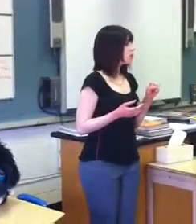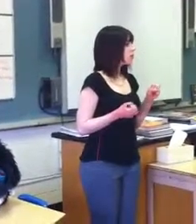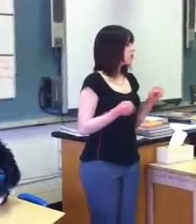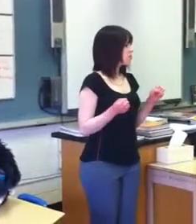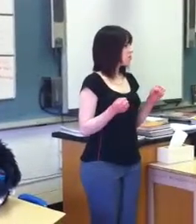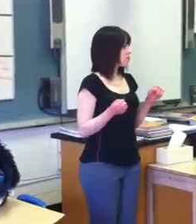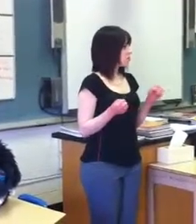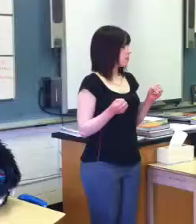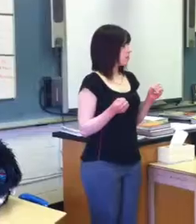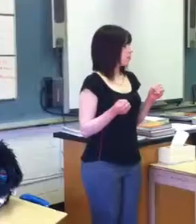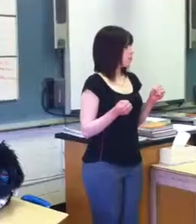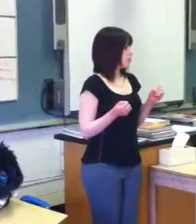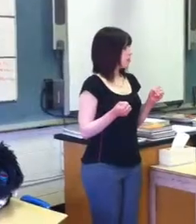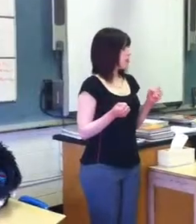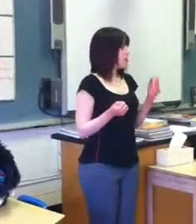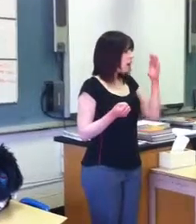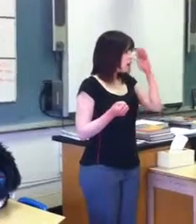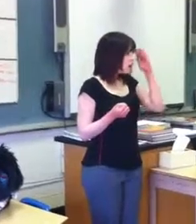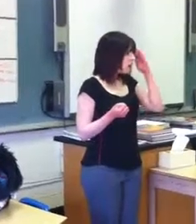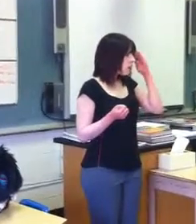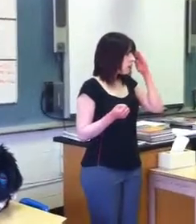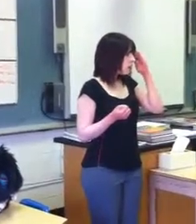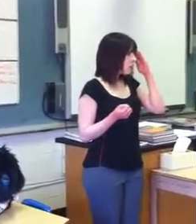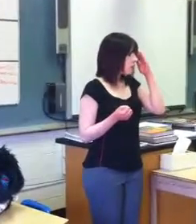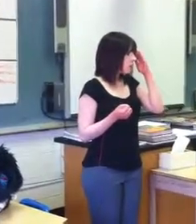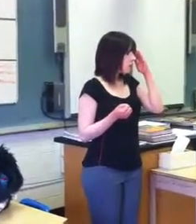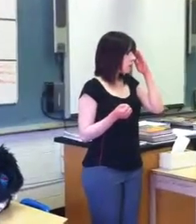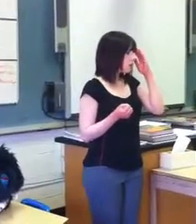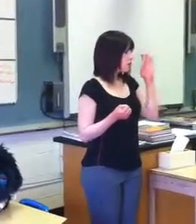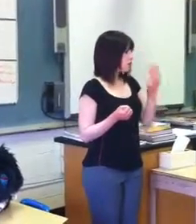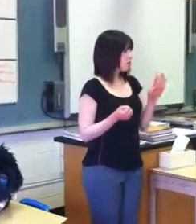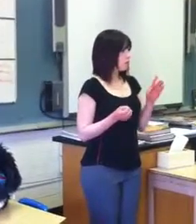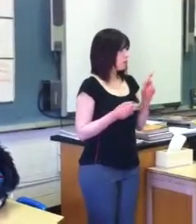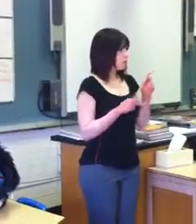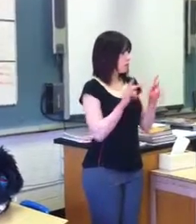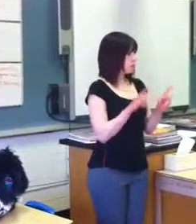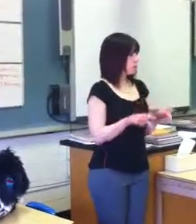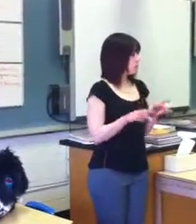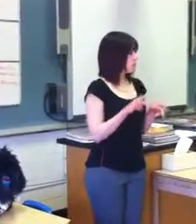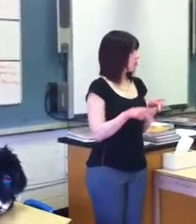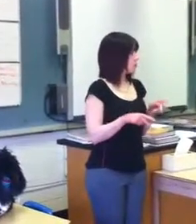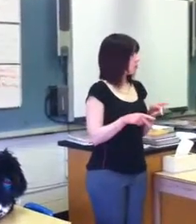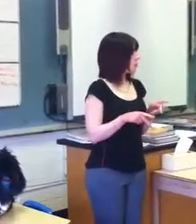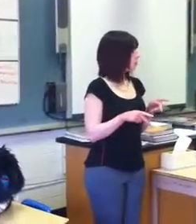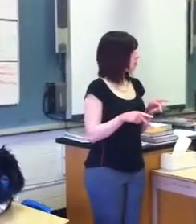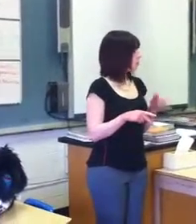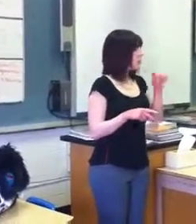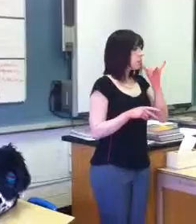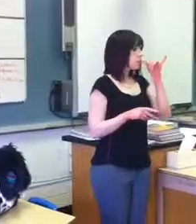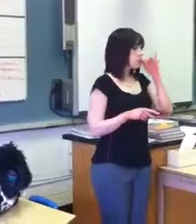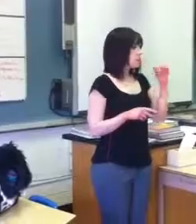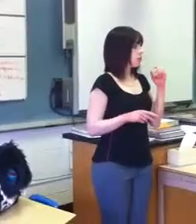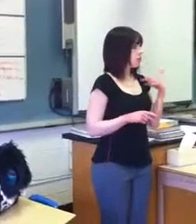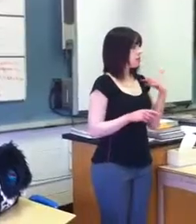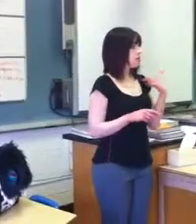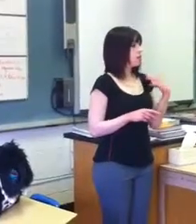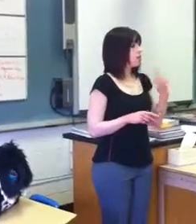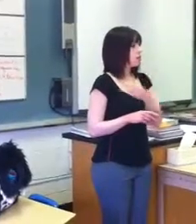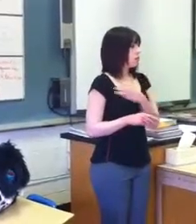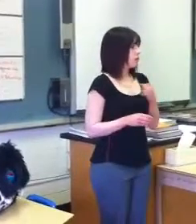have 4 people gone? Zipper, yeah. Okay. Yesterday we were working on the timeline, so that's what this